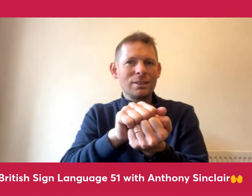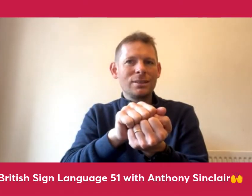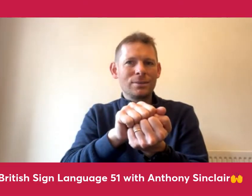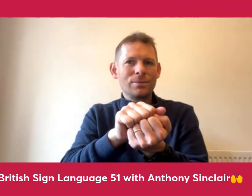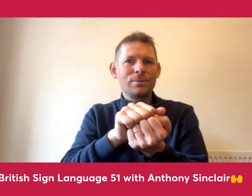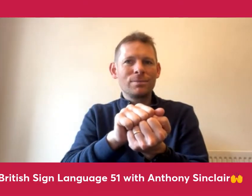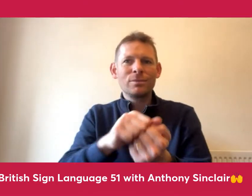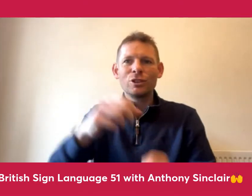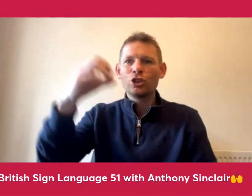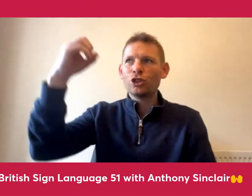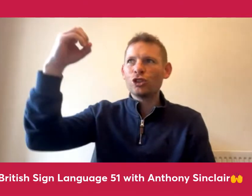memories,